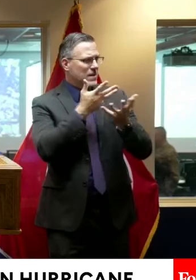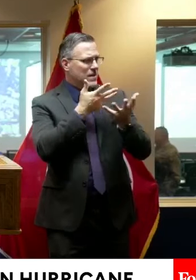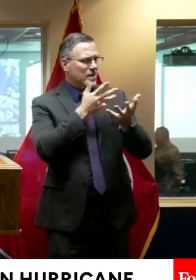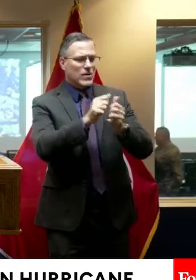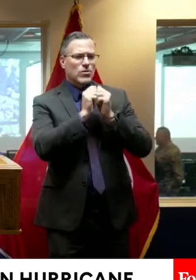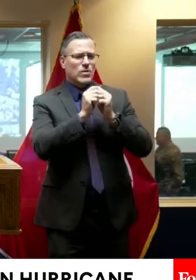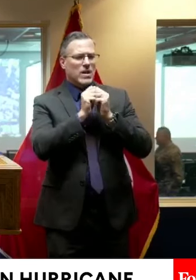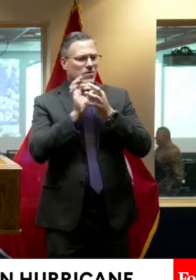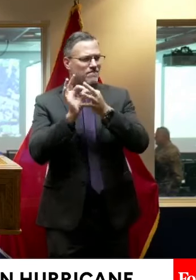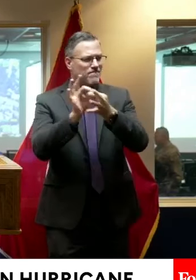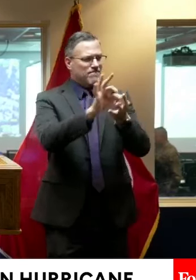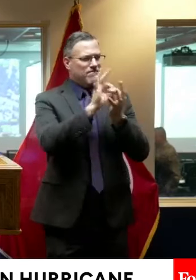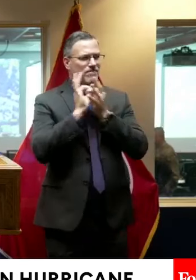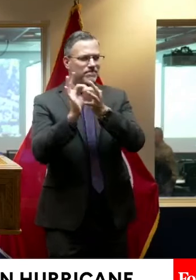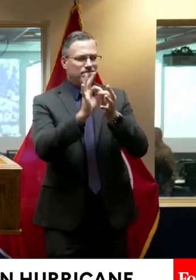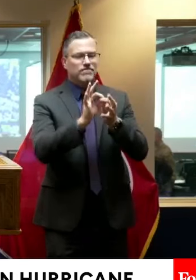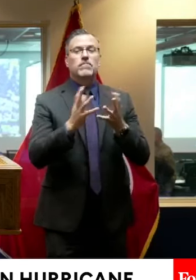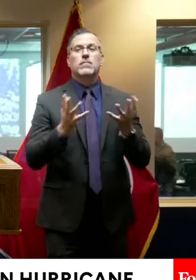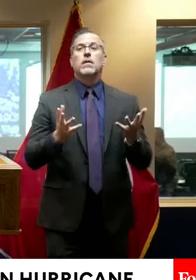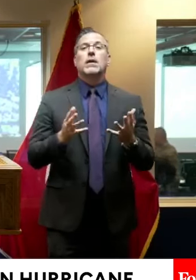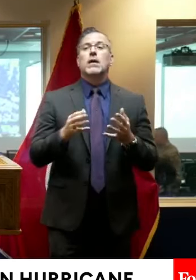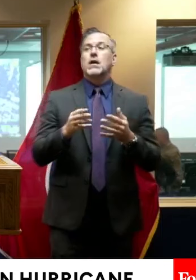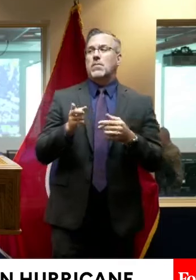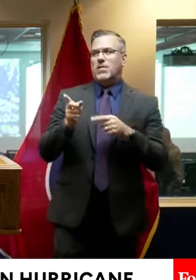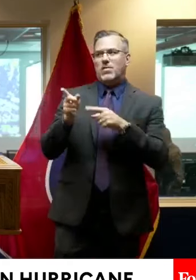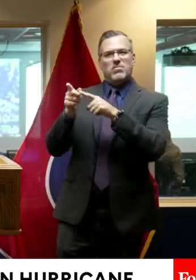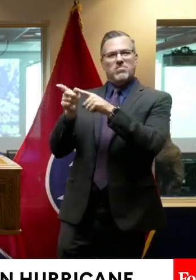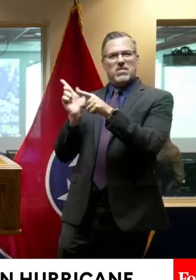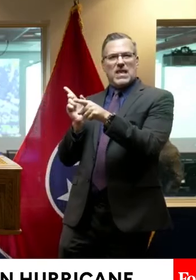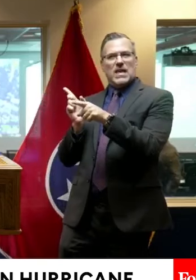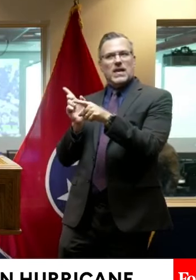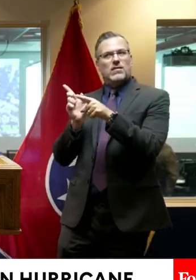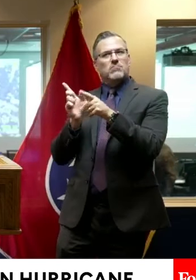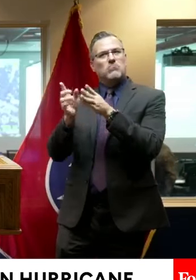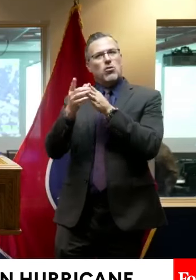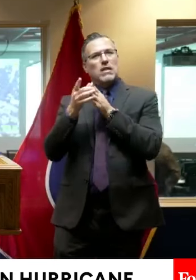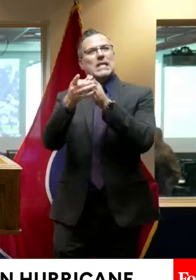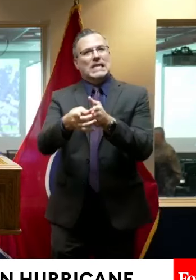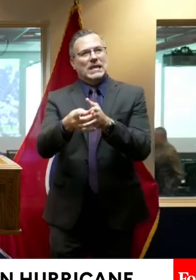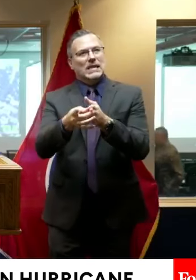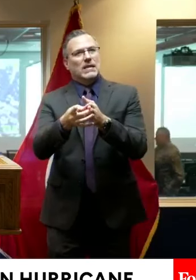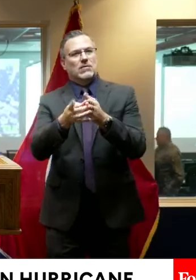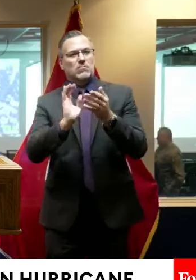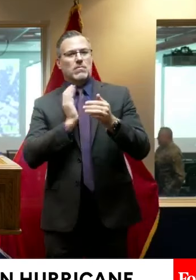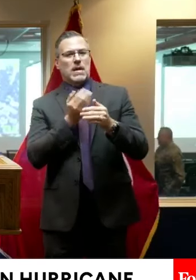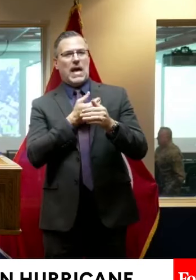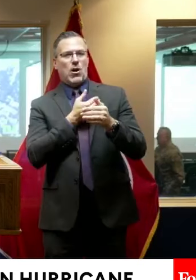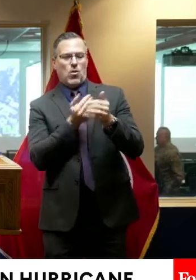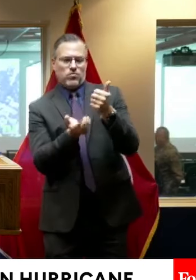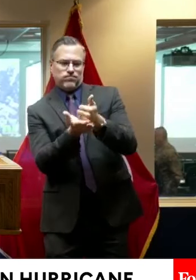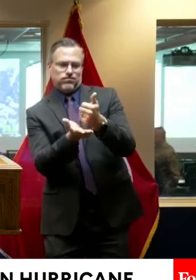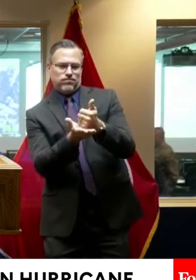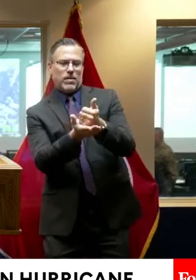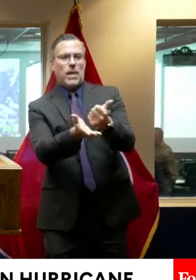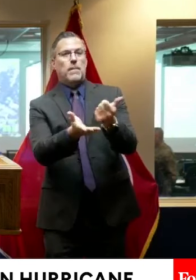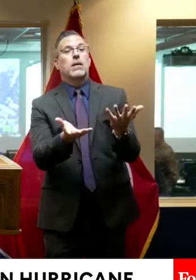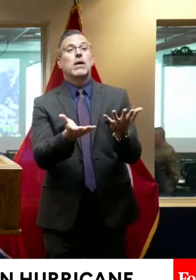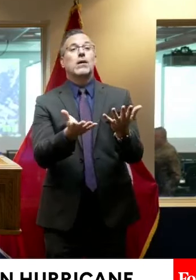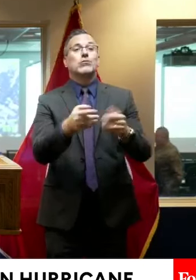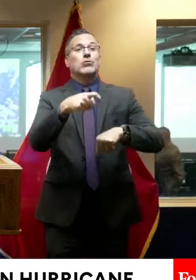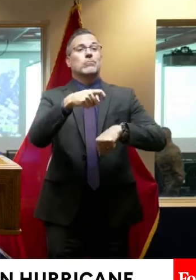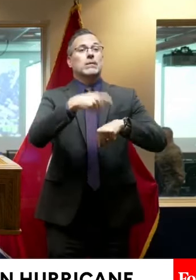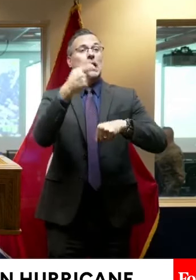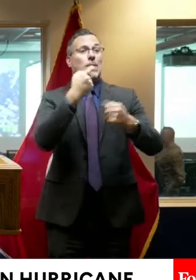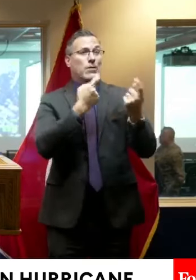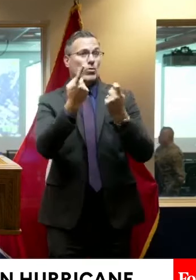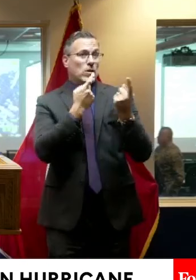along with many others, but lead here for response efforts across the state. So when we open up for questions, you can ask